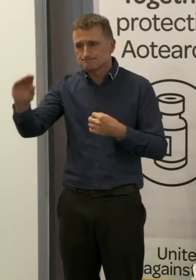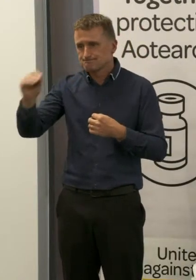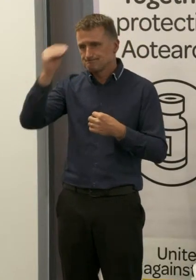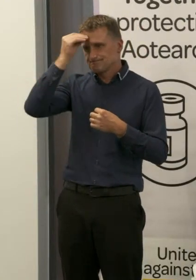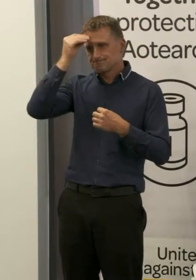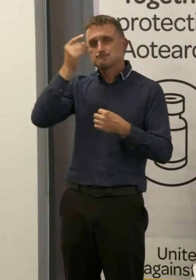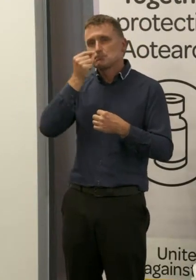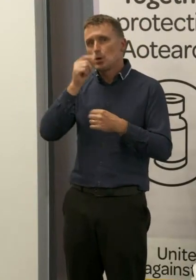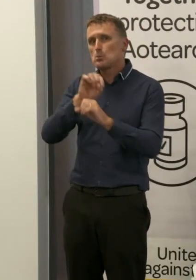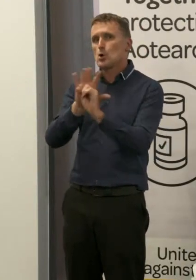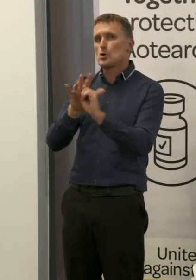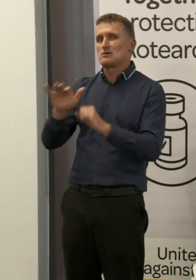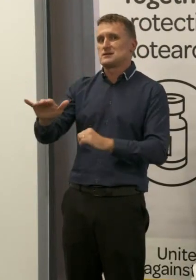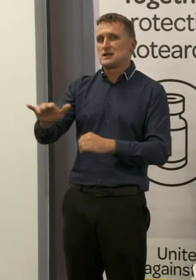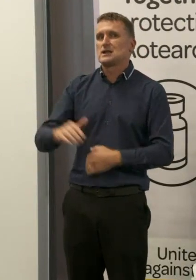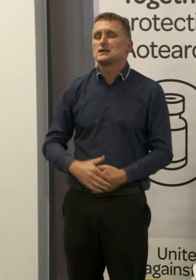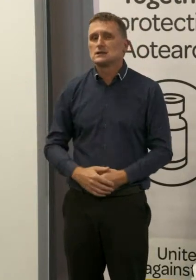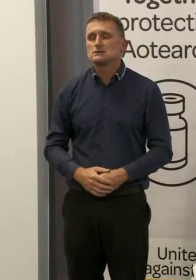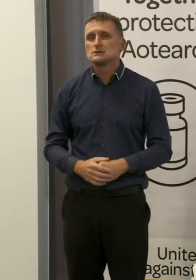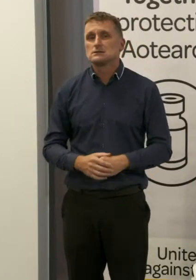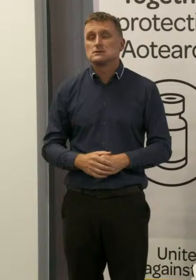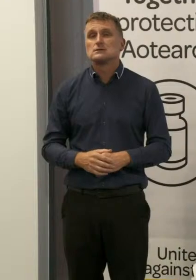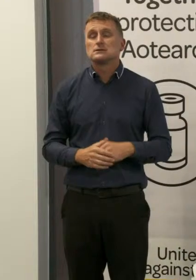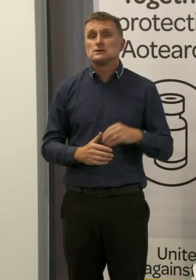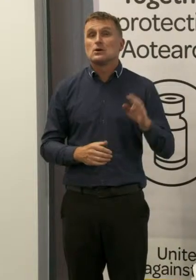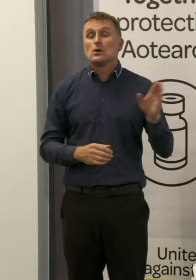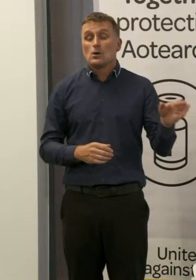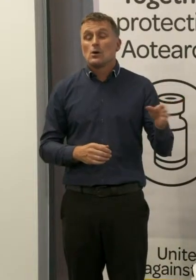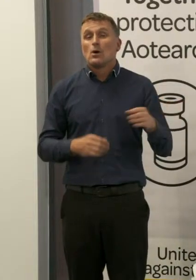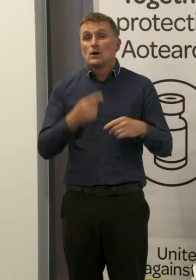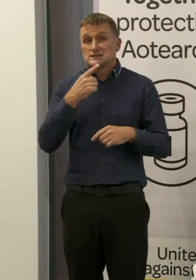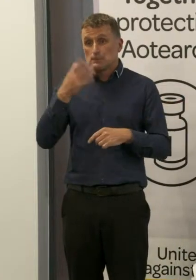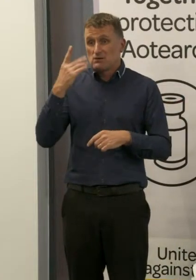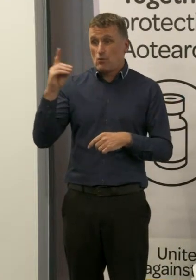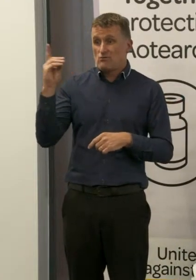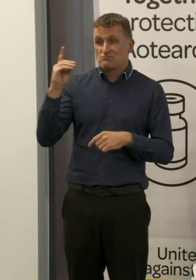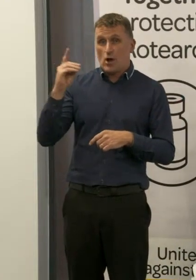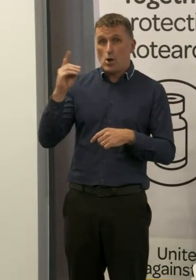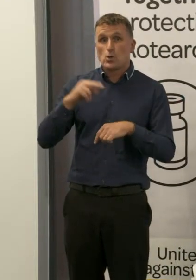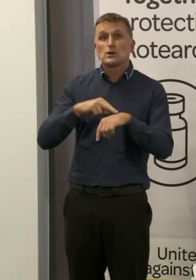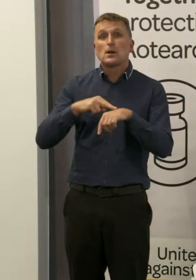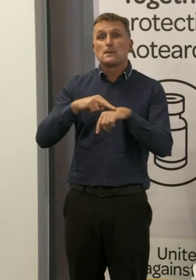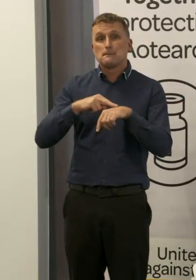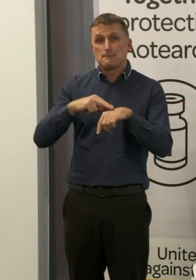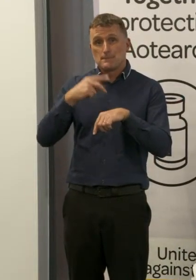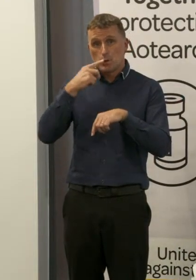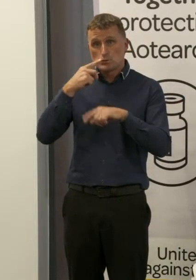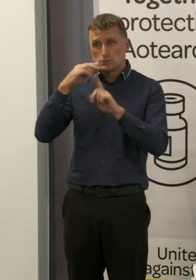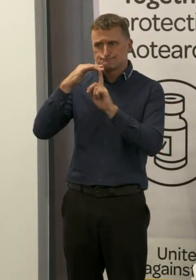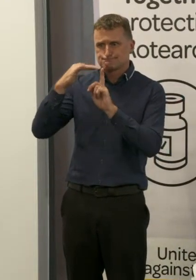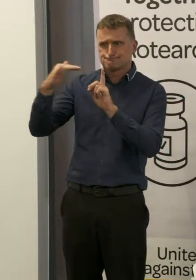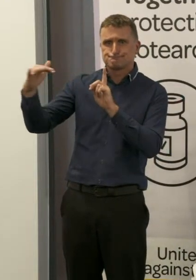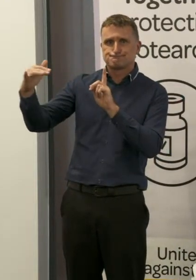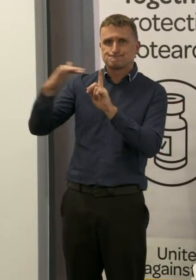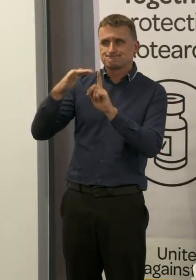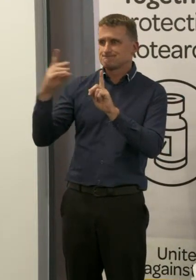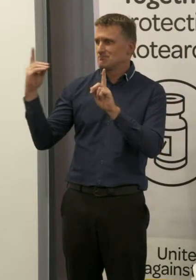locations, first of all. And secondly, also, as I've said, Bluetooth is still playing an important and